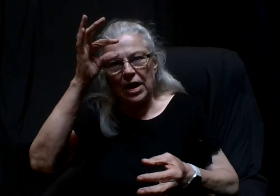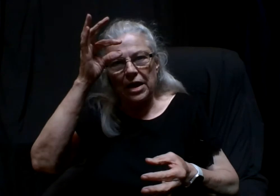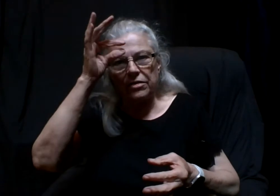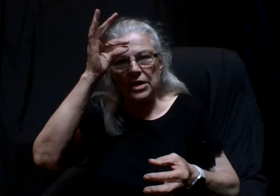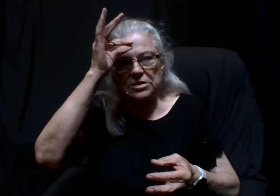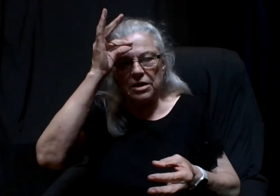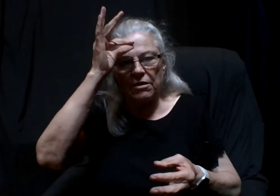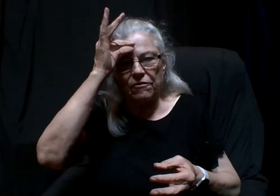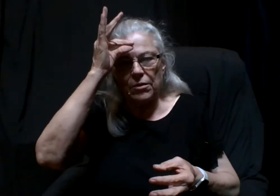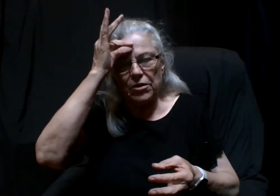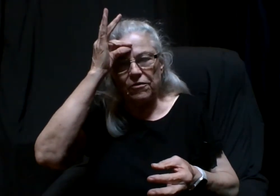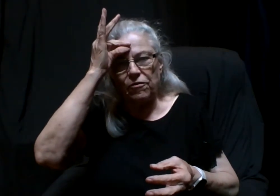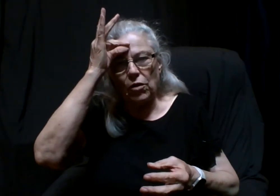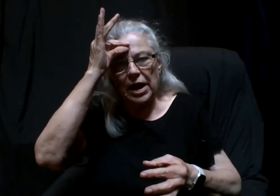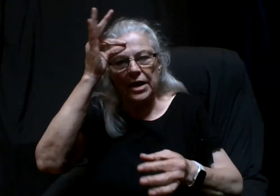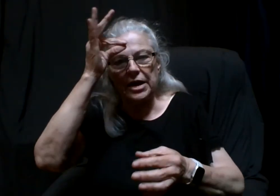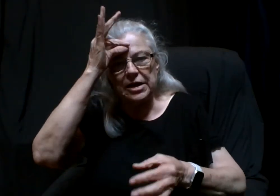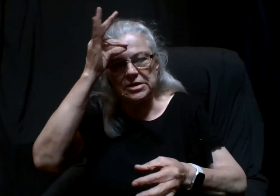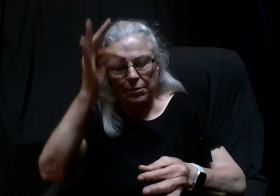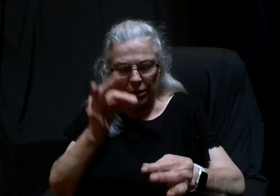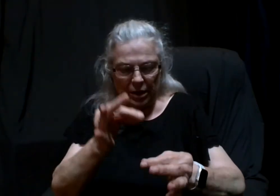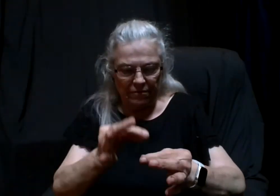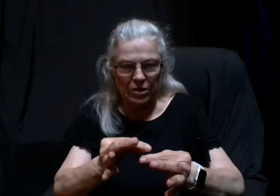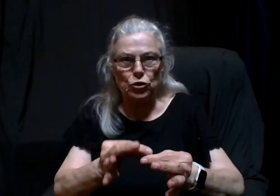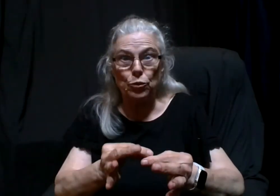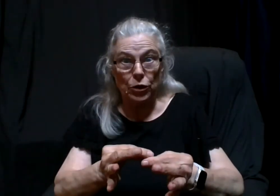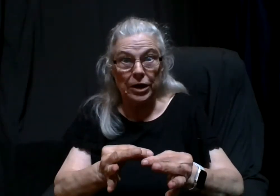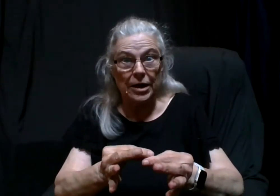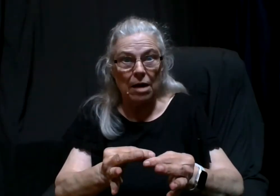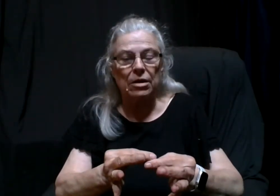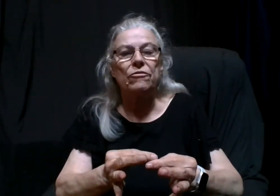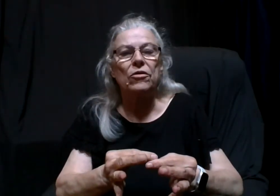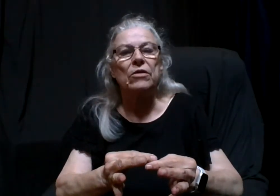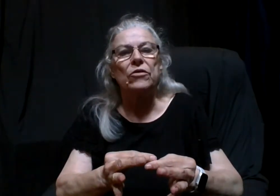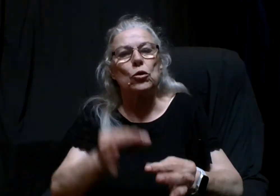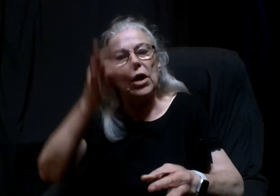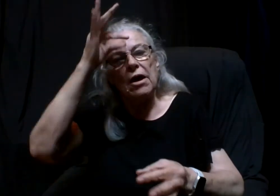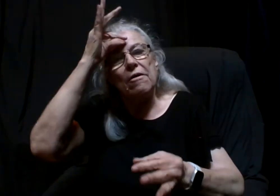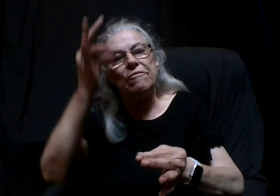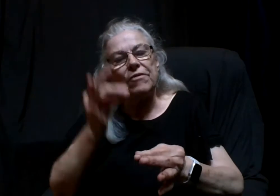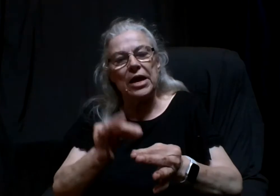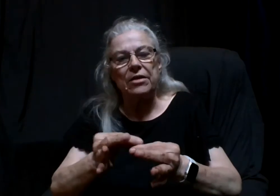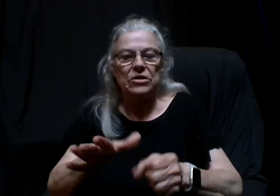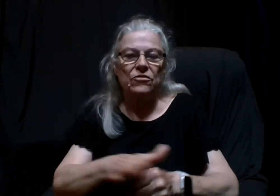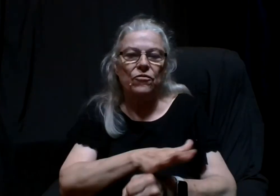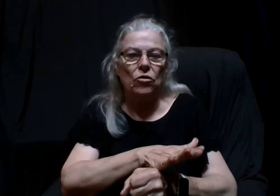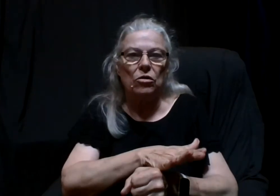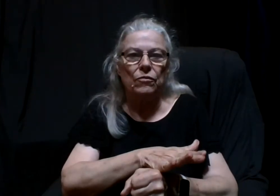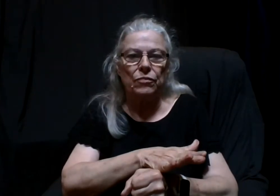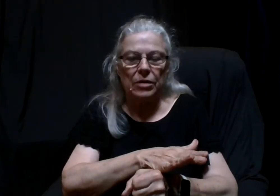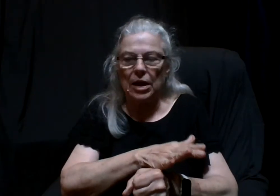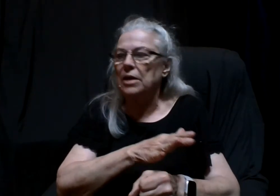faith is from your forehead. It is a belief that you're putting it out in front of you. Faith is full. And